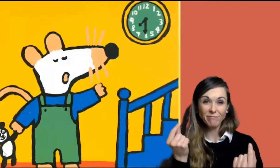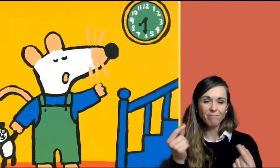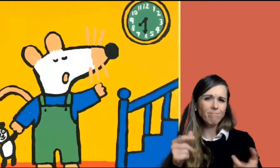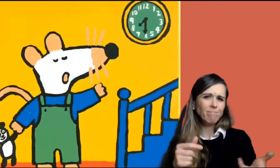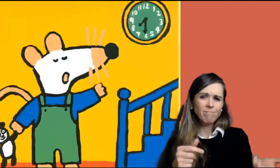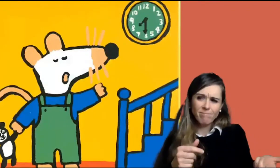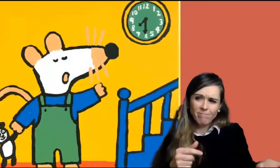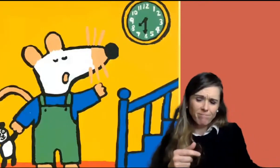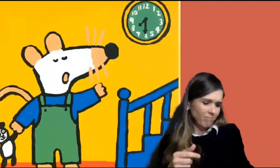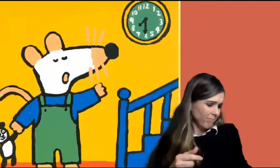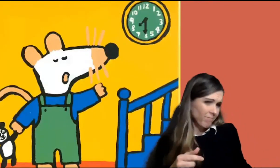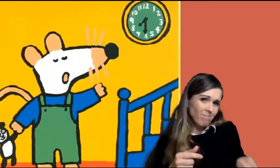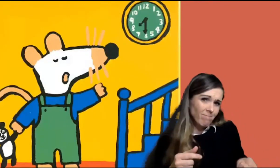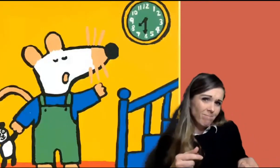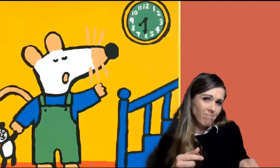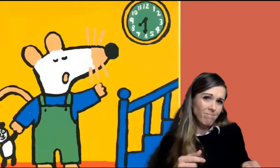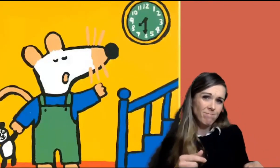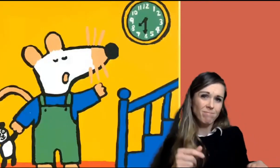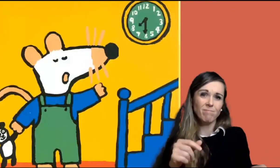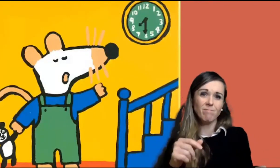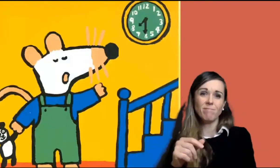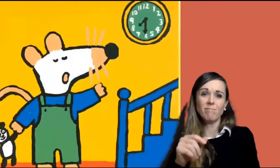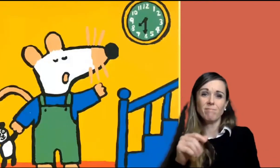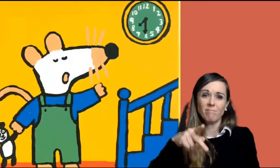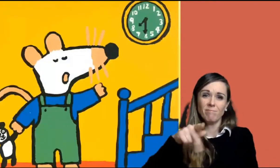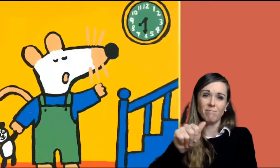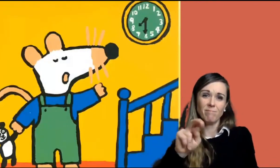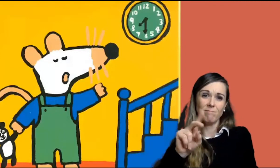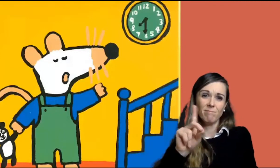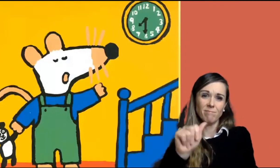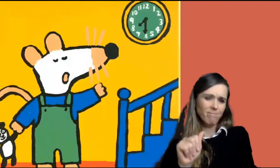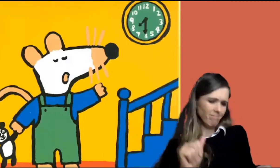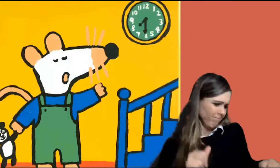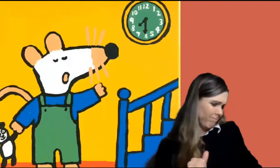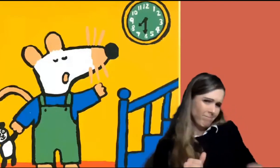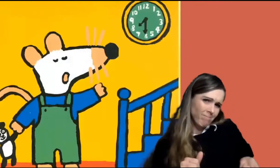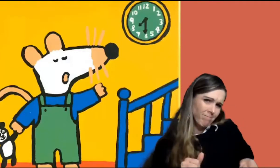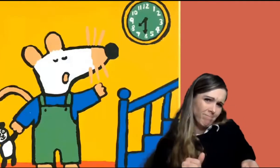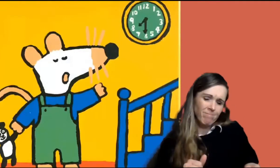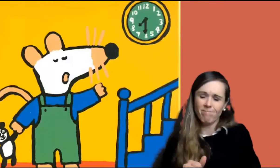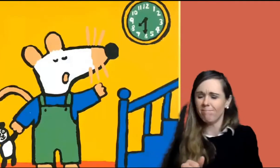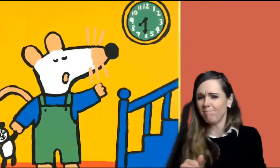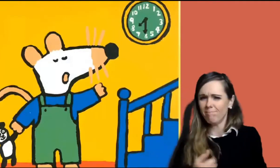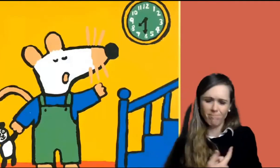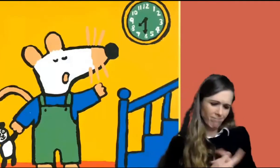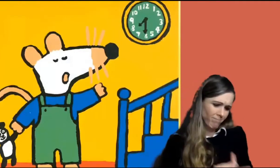Maisy, what does she do? She grabs hold of Panda.